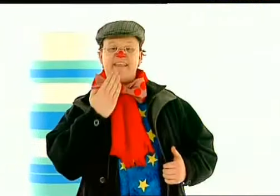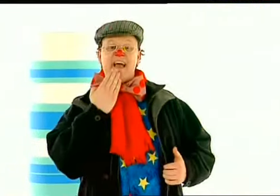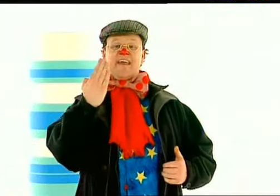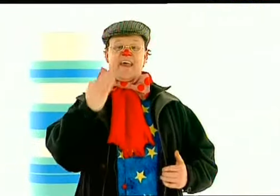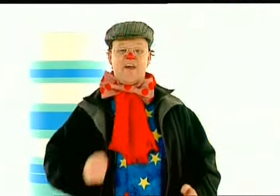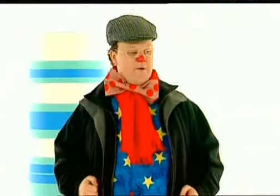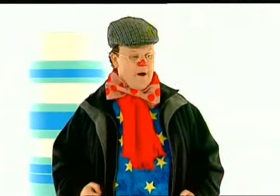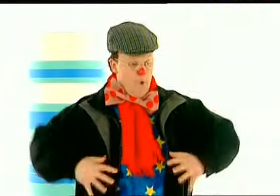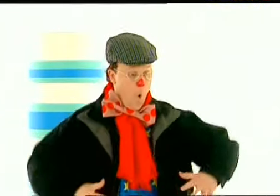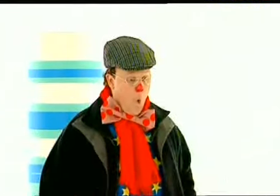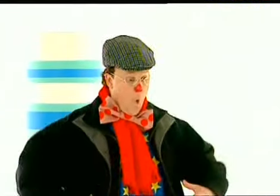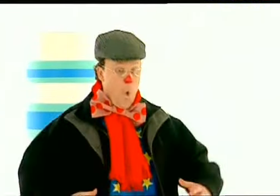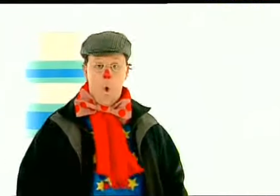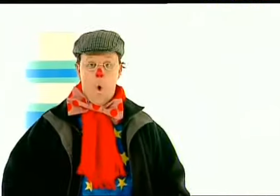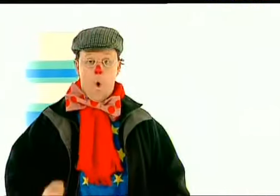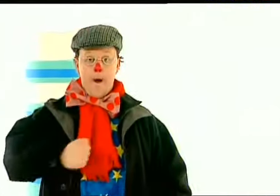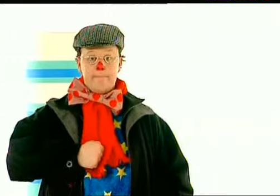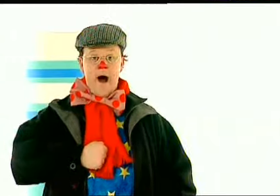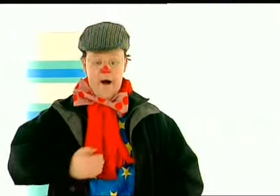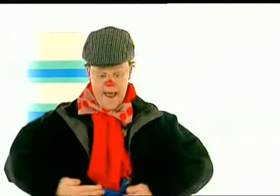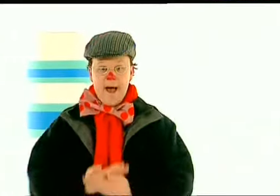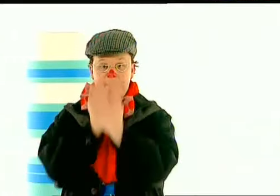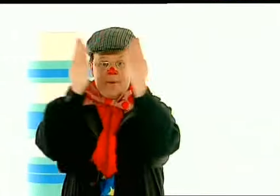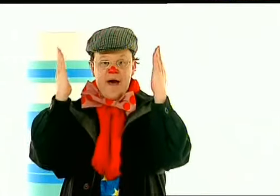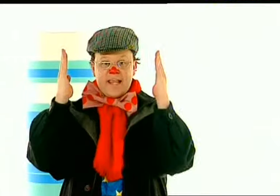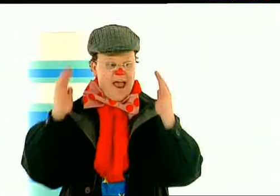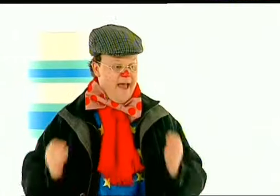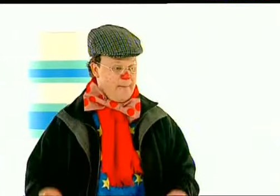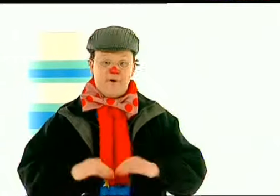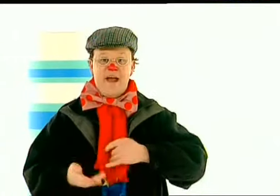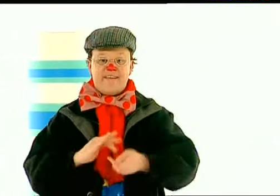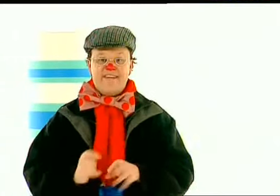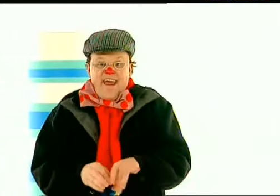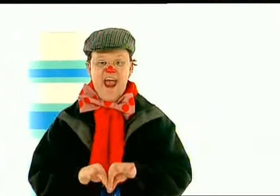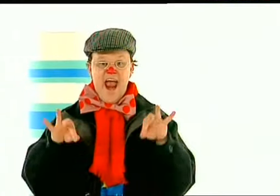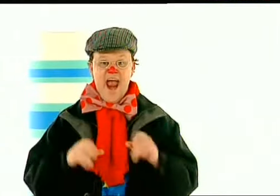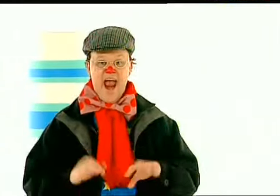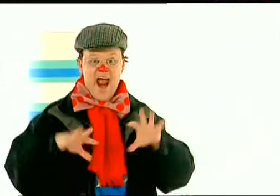thank you. Oh, my birthday present.